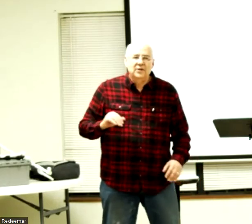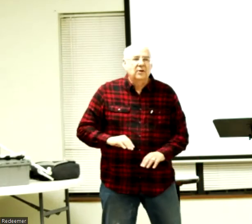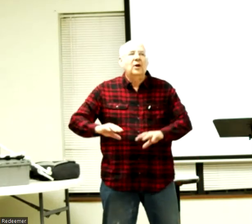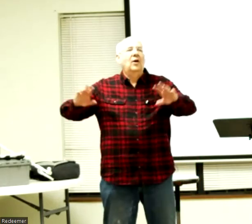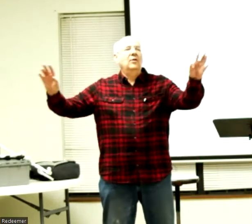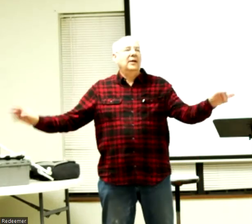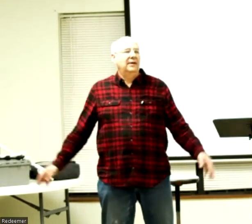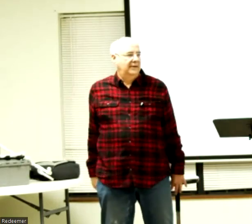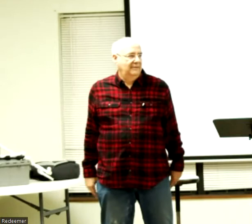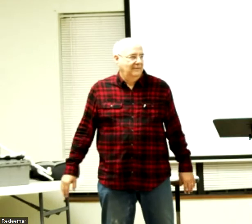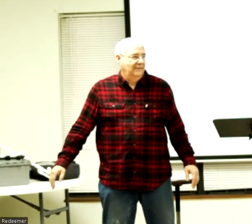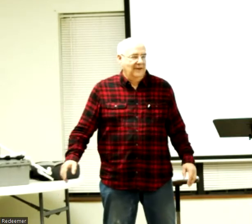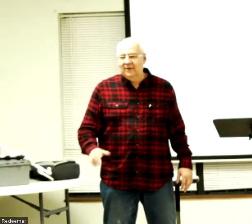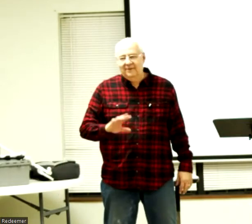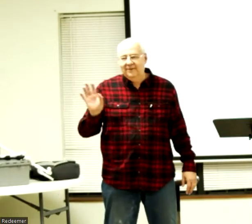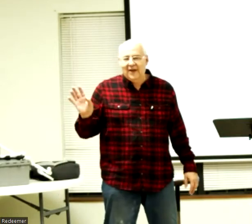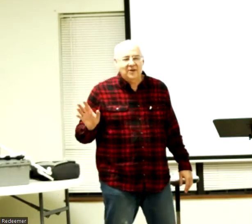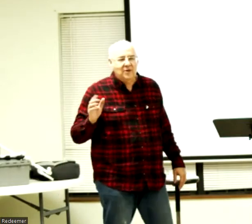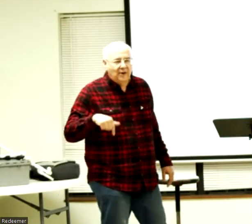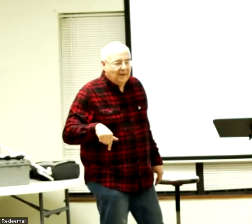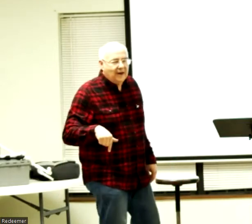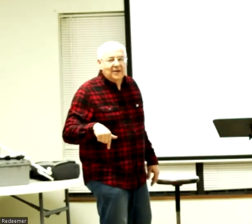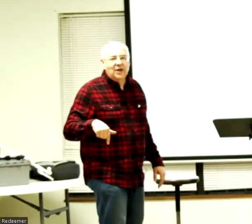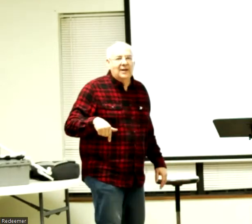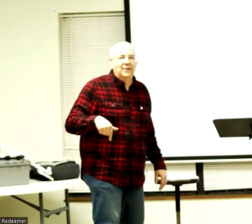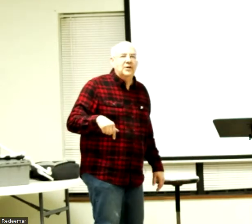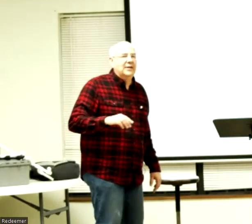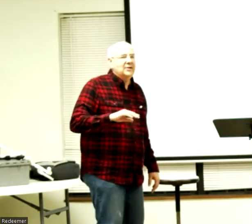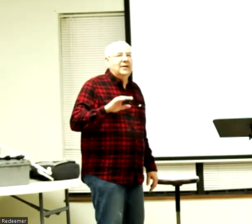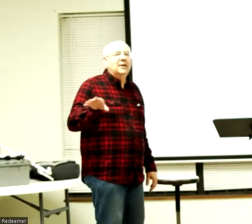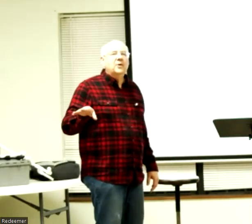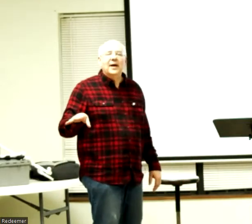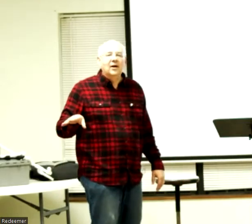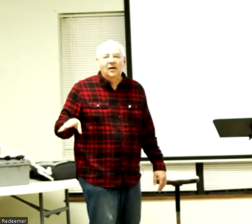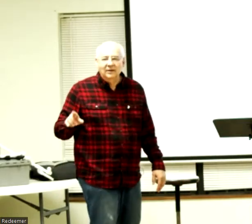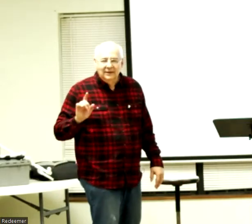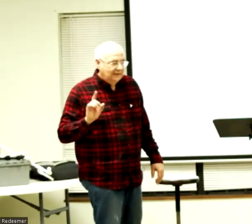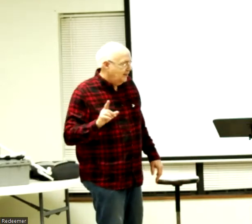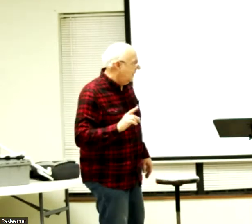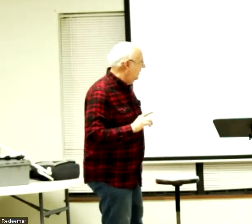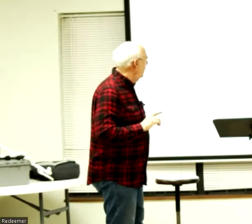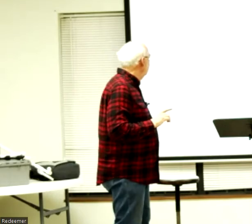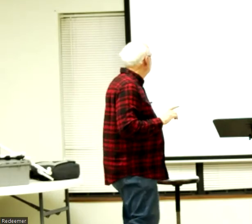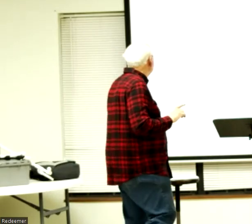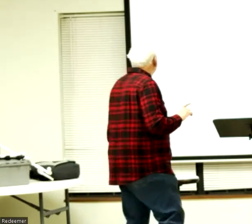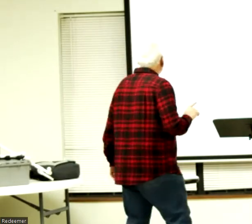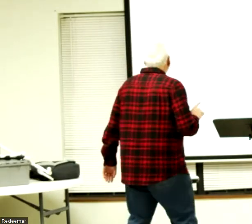are totally different. The fact that you know American Sign Language isn't going to help you at all in England.